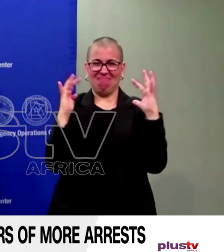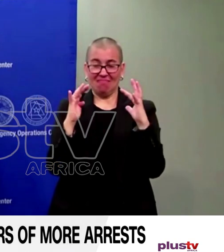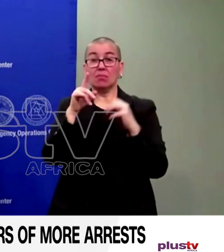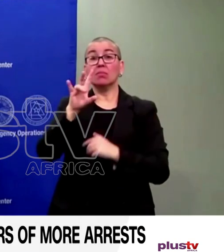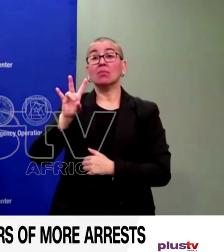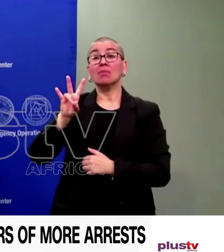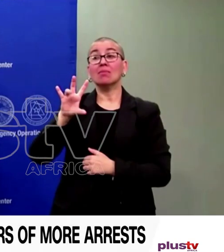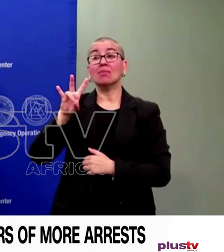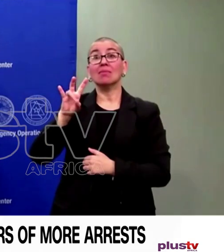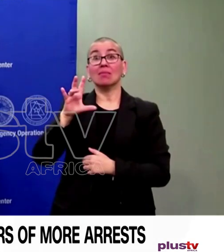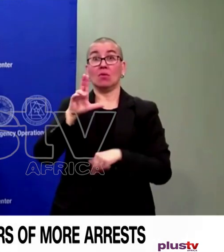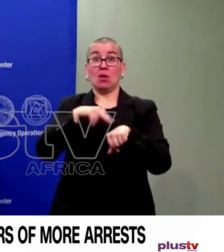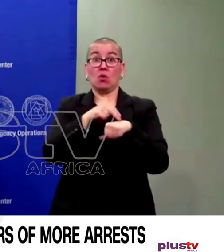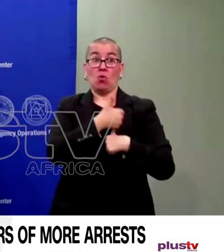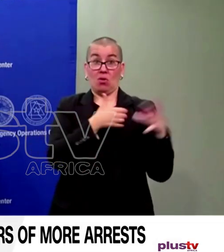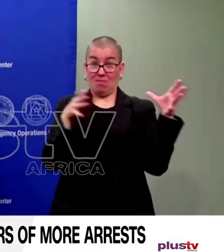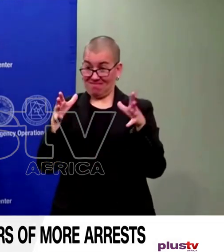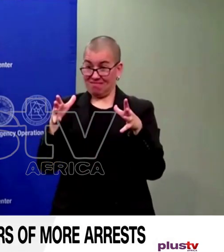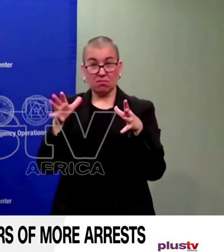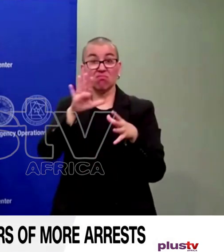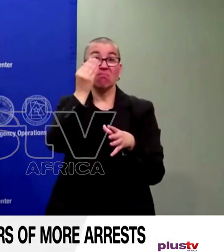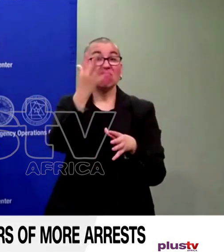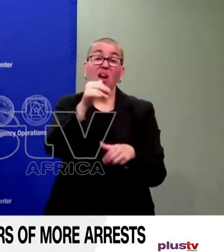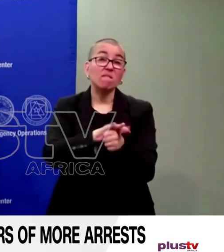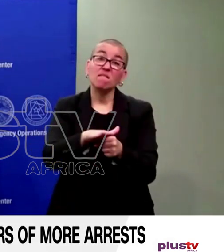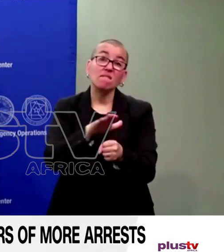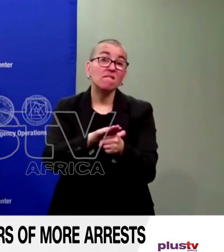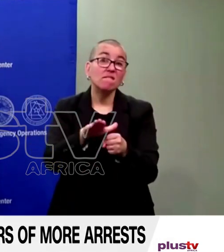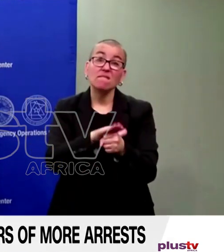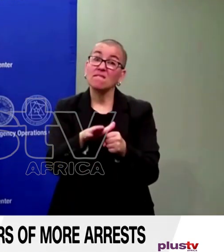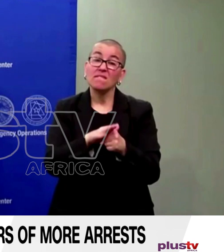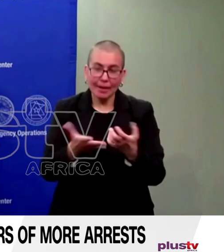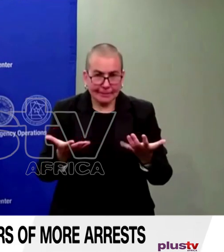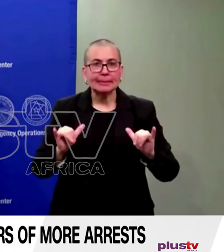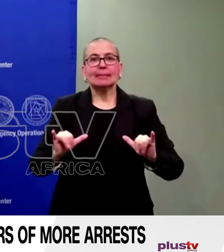Early yesterday, we began mobilizing additional soldiers.